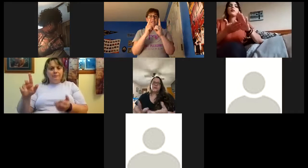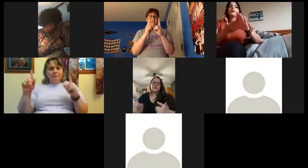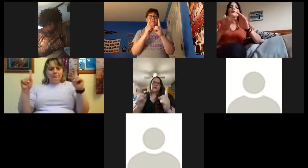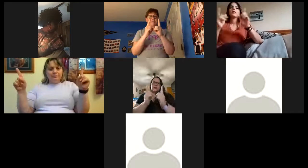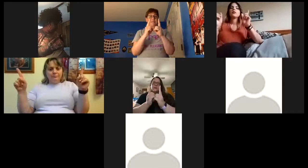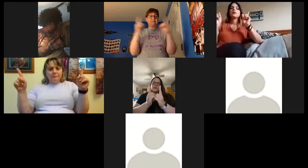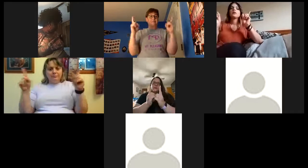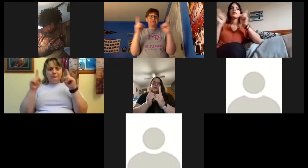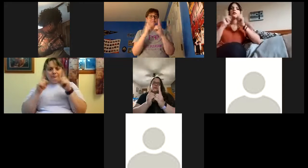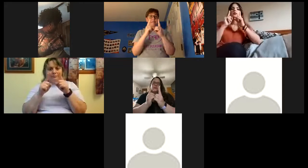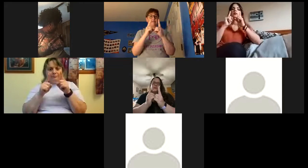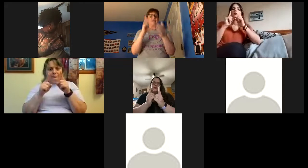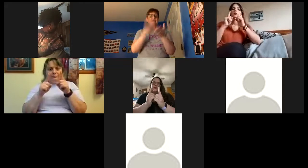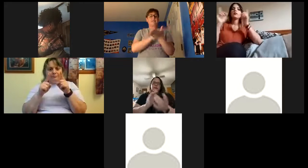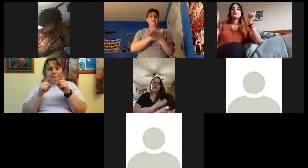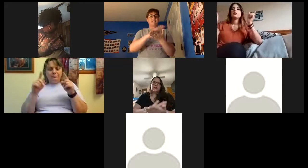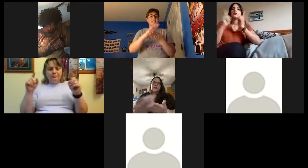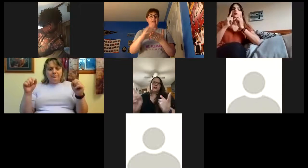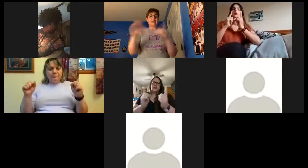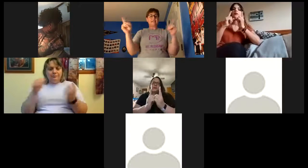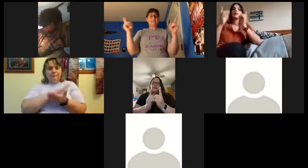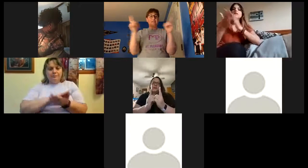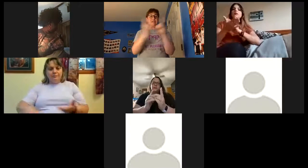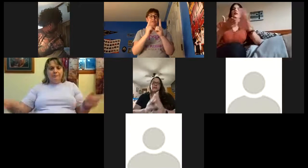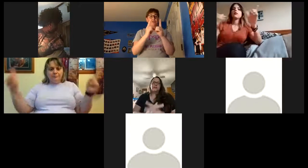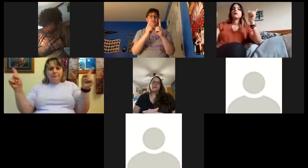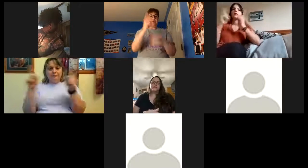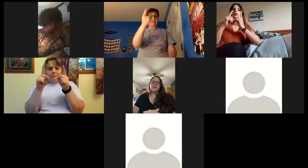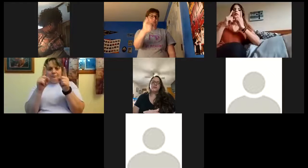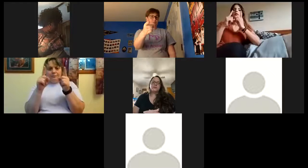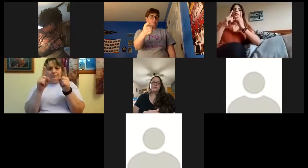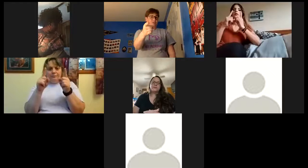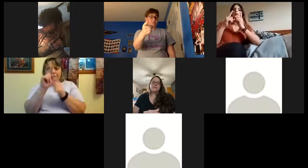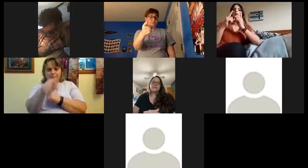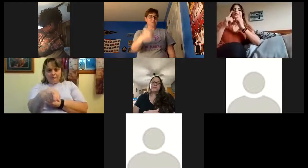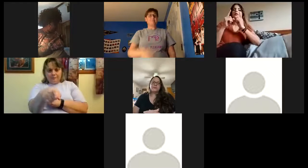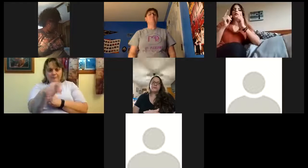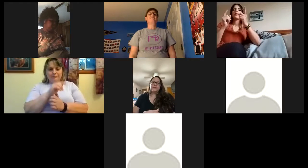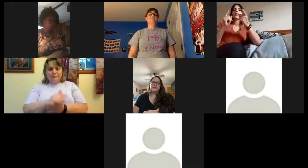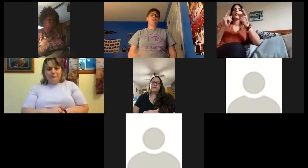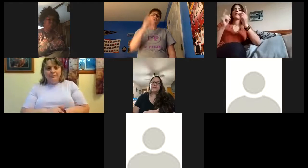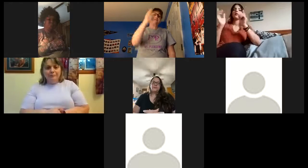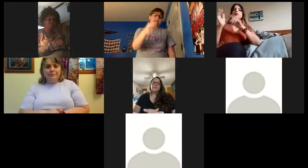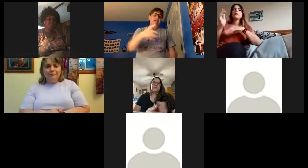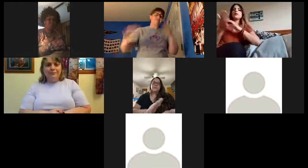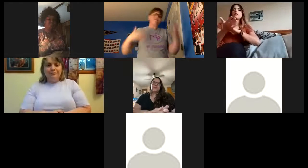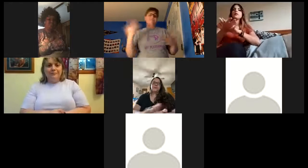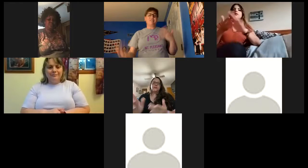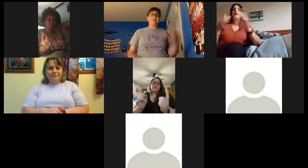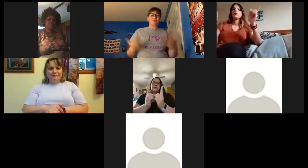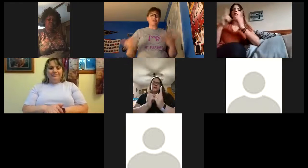here's meet. So it's nice to meet you. And of course you point to the person. You is kind